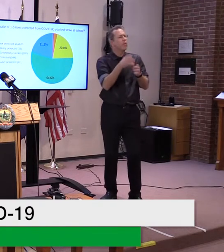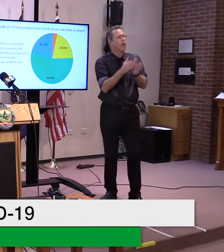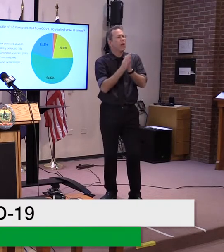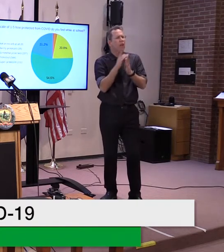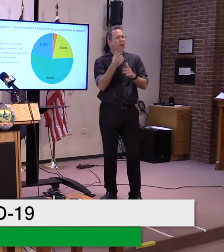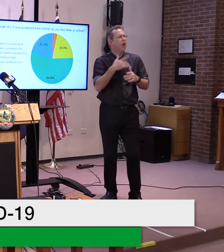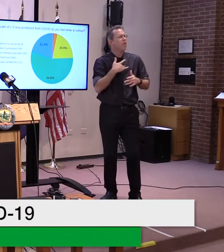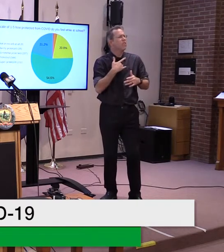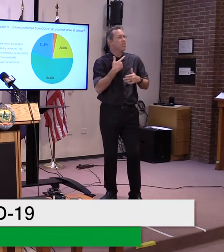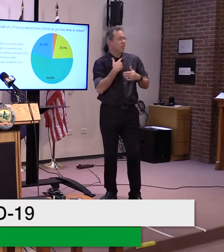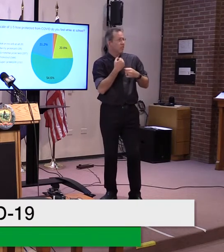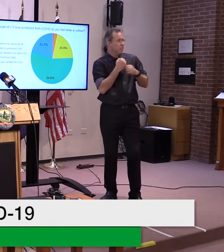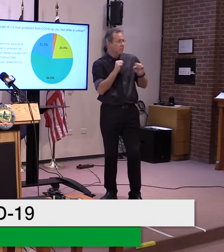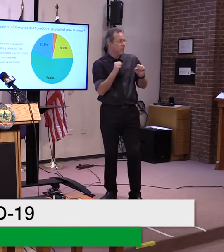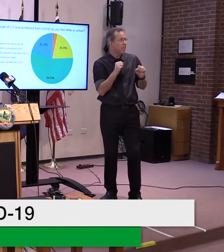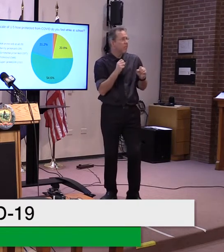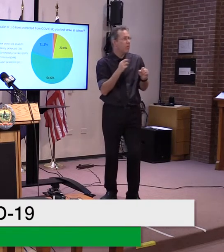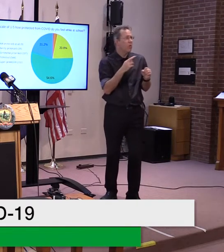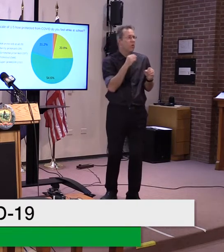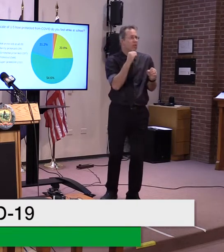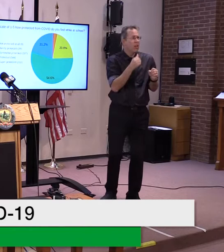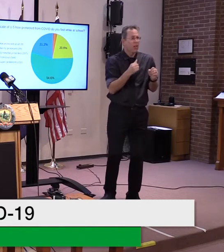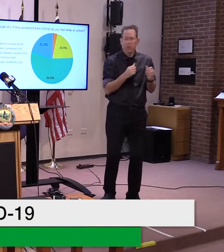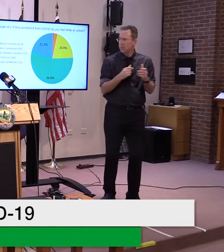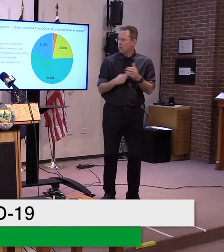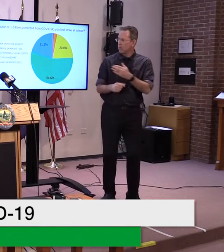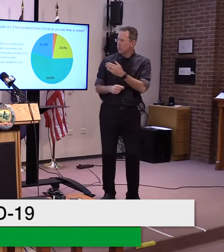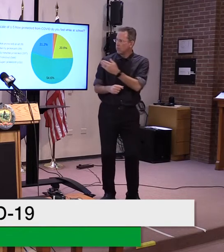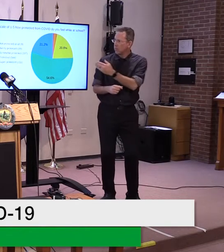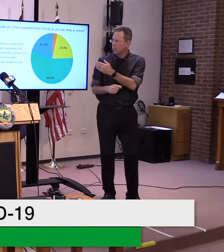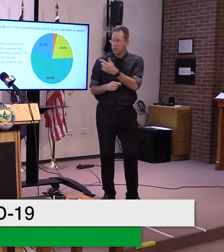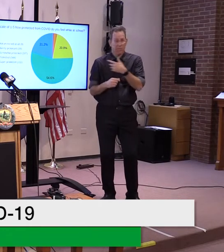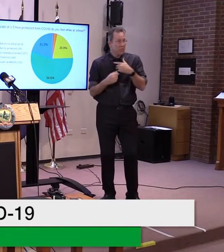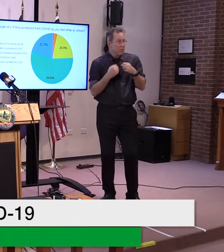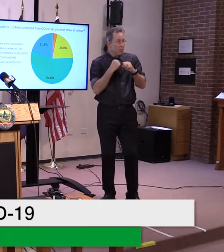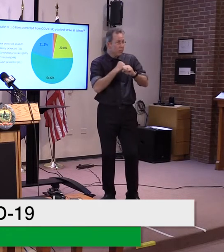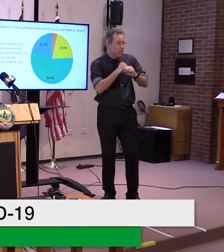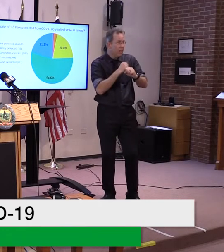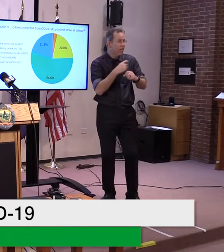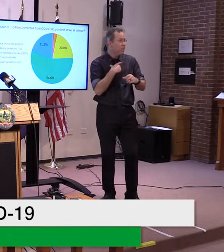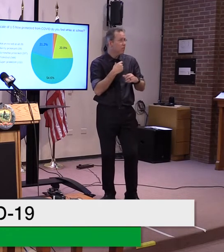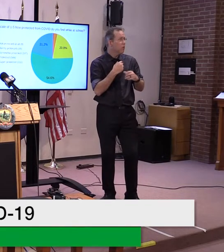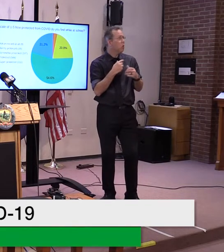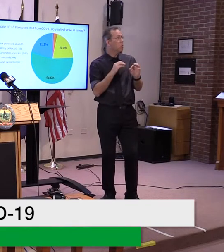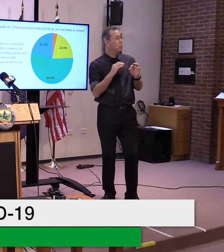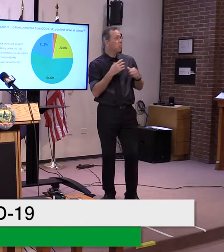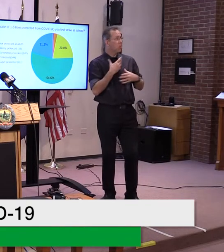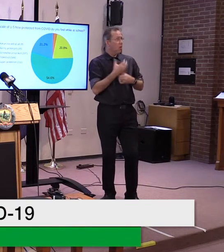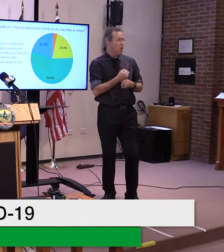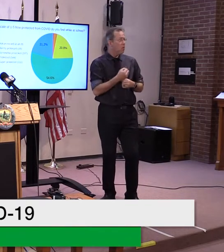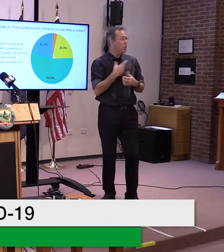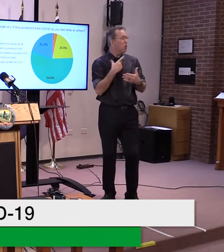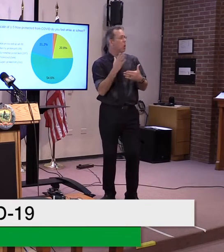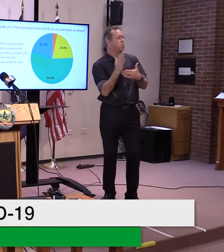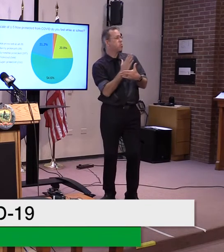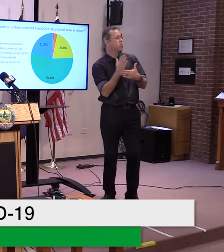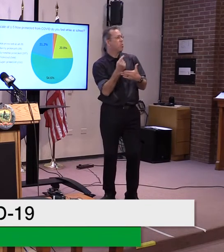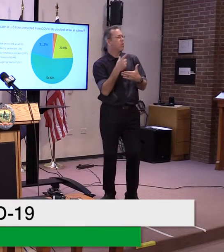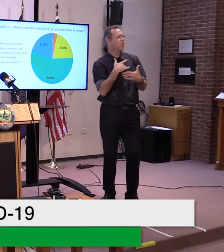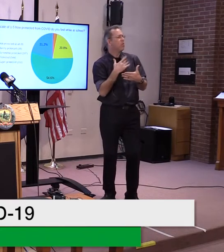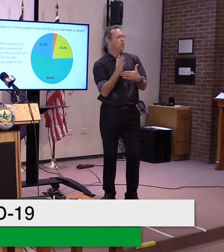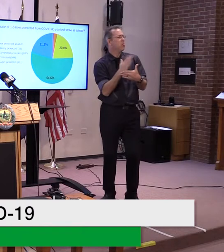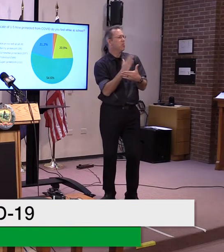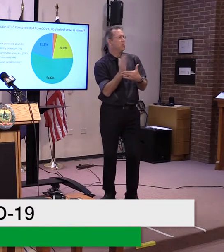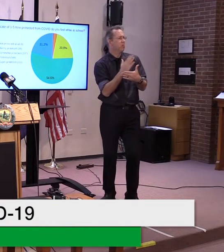so uh this is just a pie graph on basics how do students feel protected at school um is this